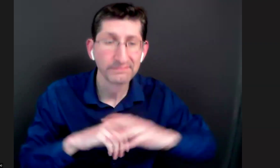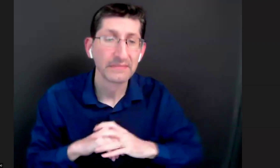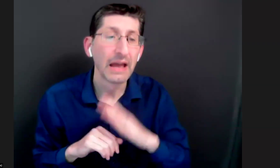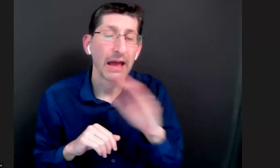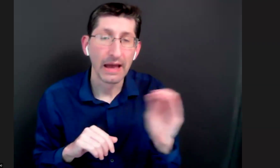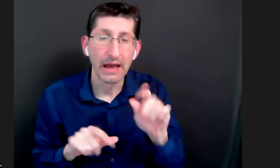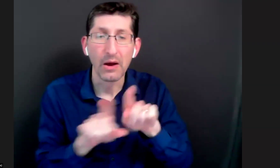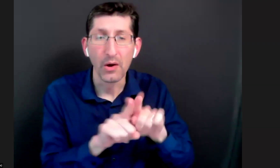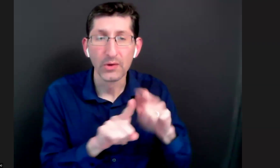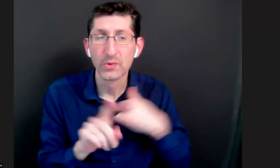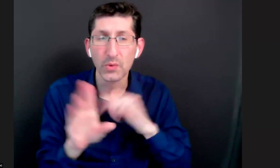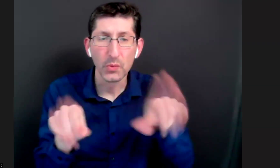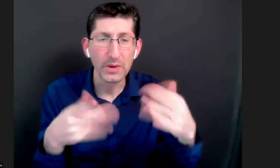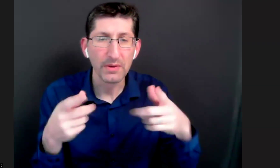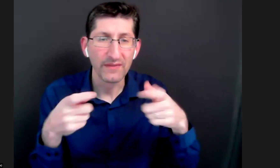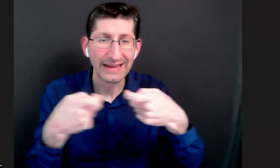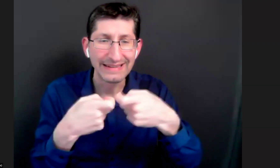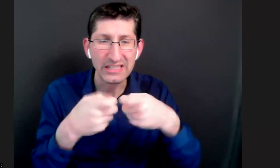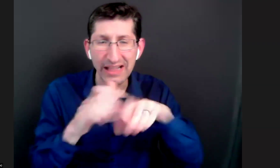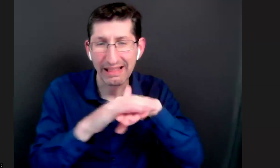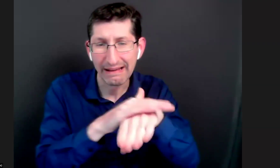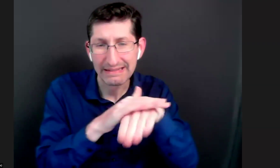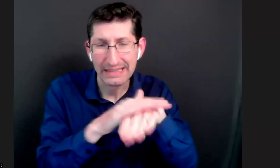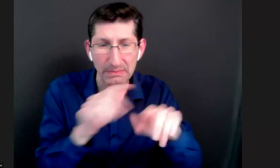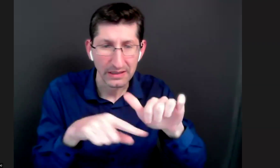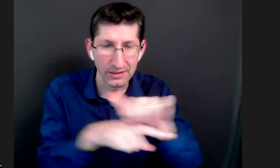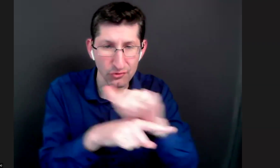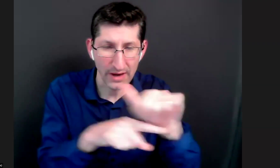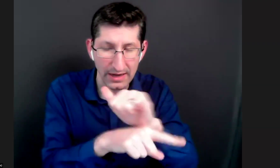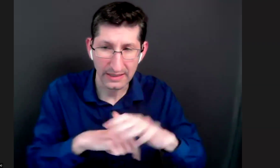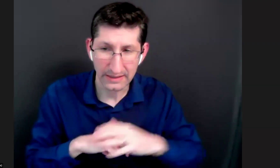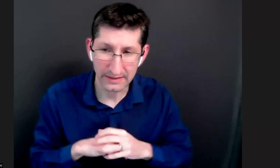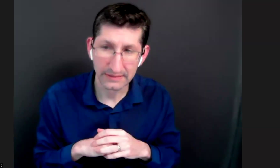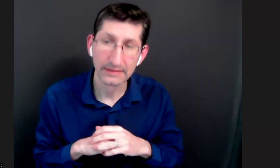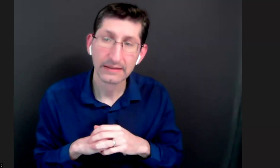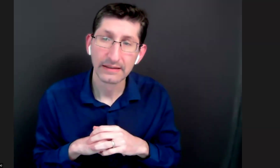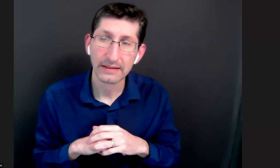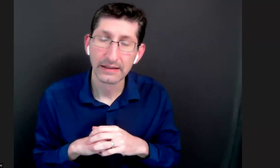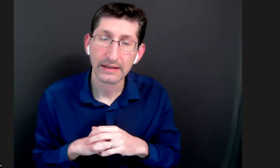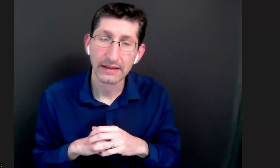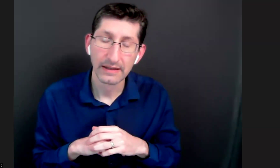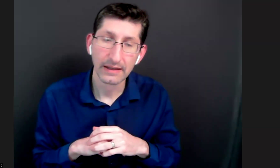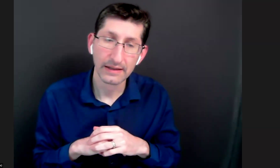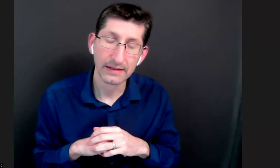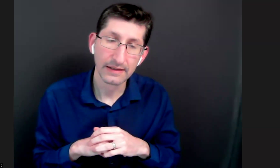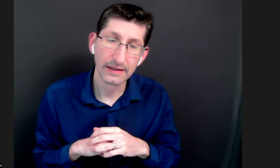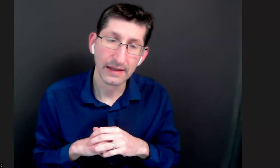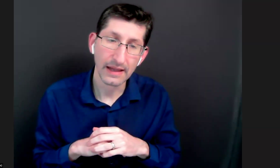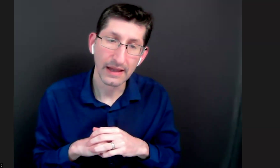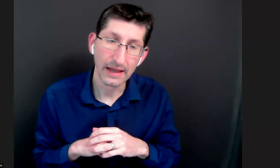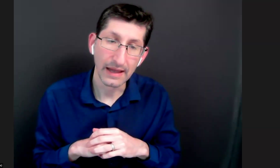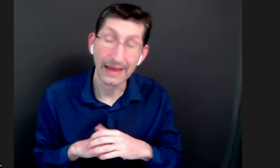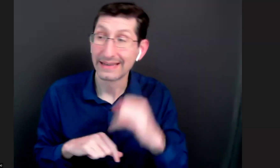also provide digital accessibility training, and whether to people who are